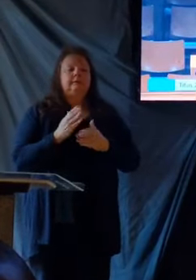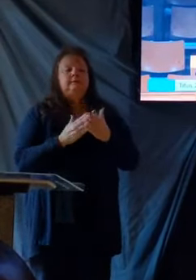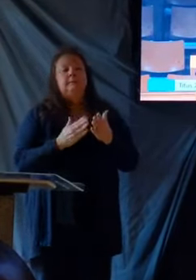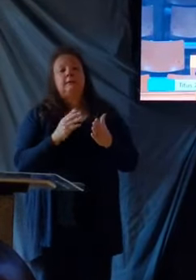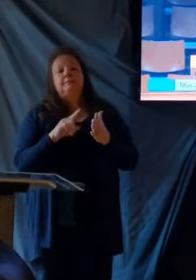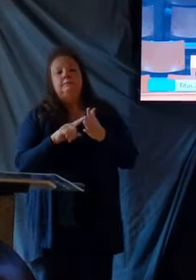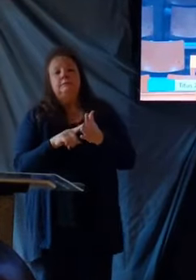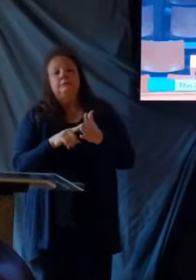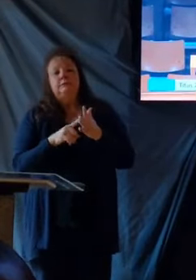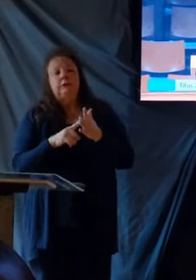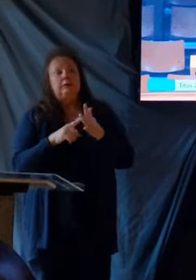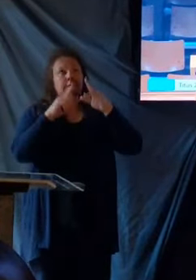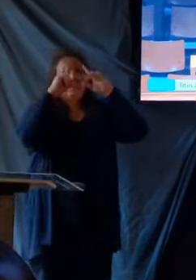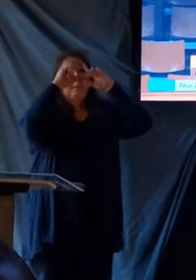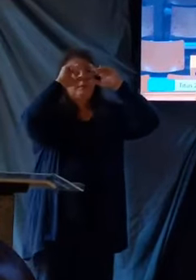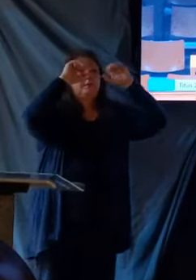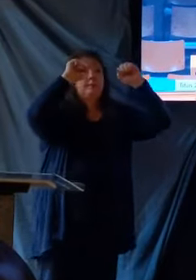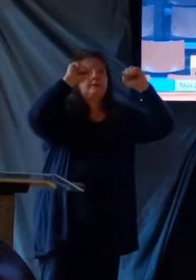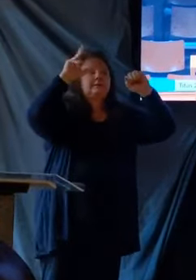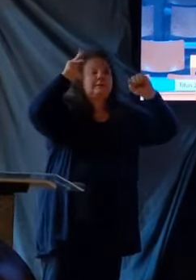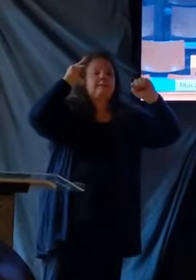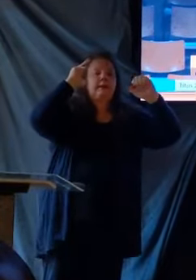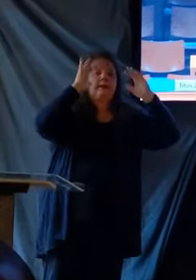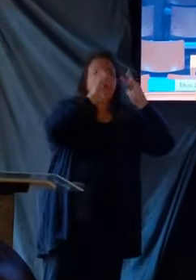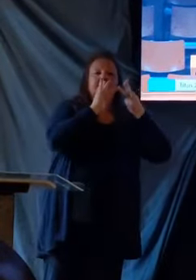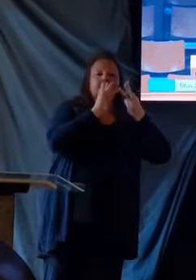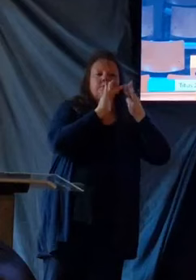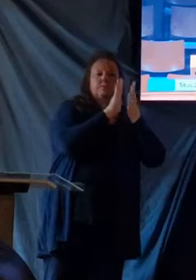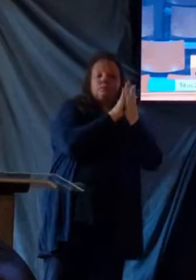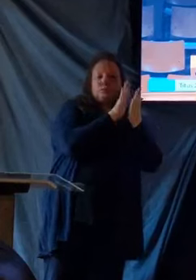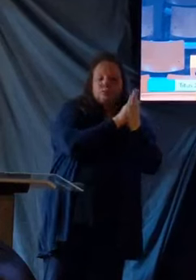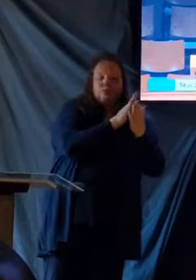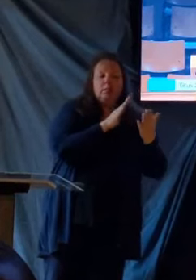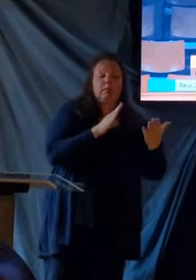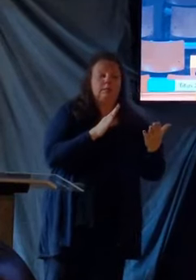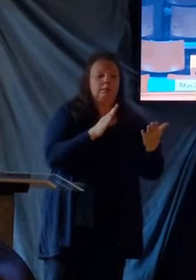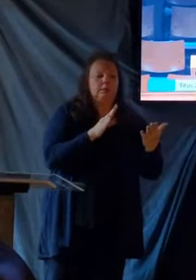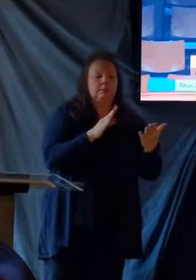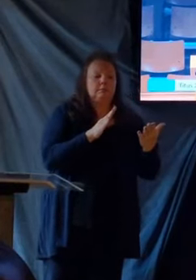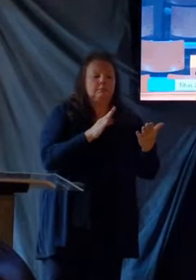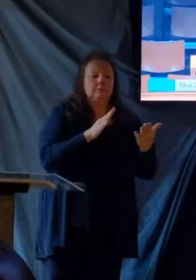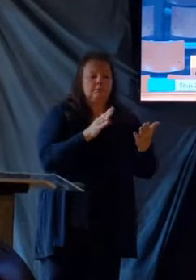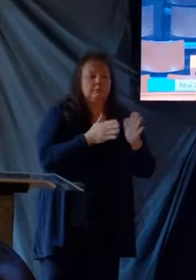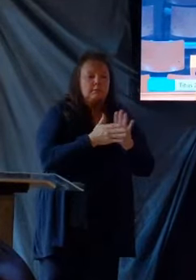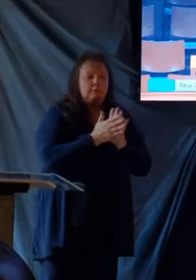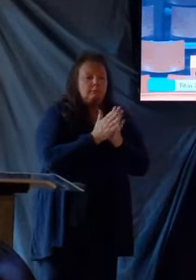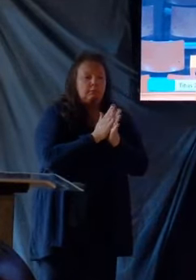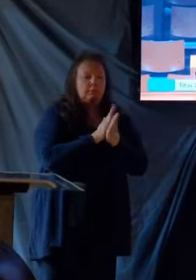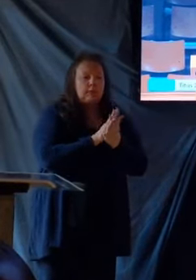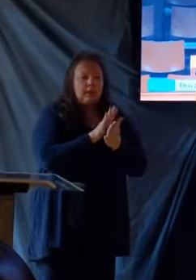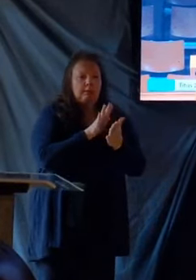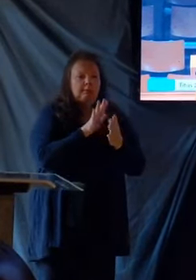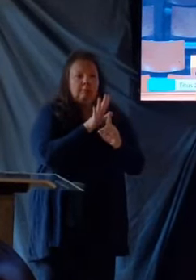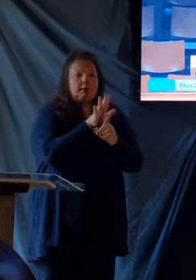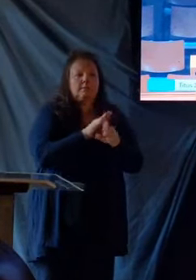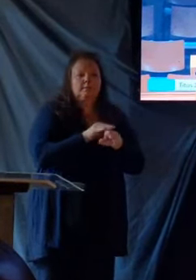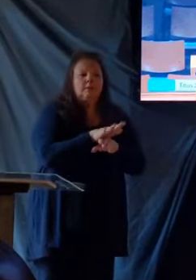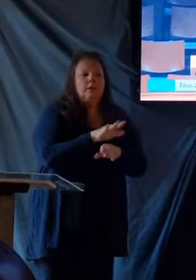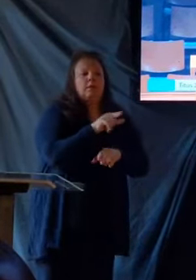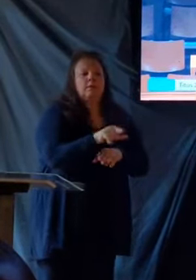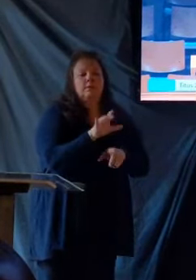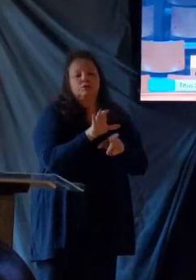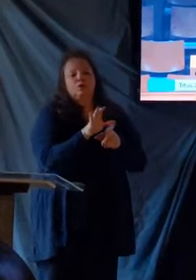with one of the presidents of an evangelical school. Maybe it didn't start with him, but it was gained great popularity because of his influence. Well, this